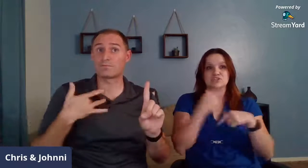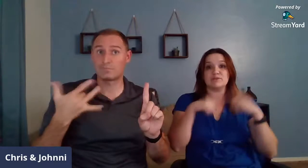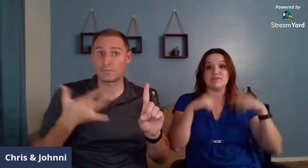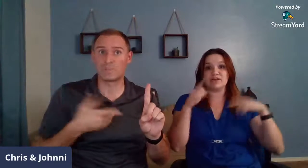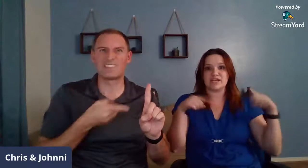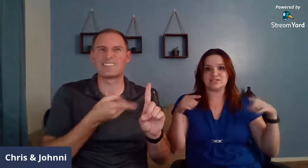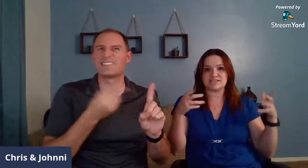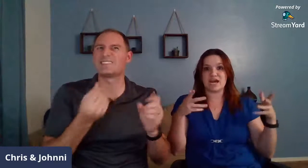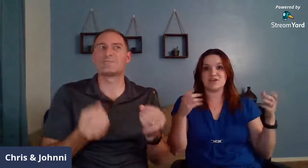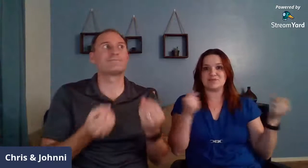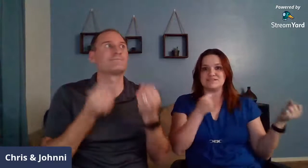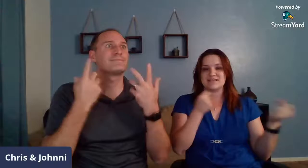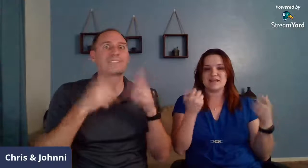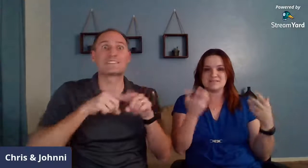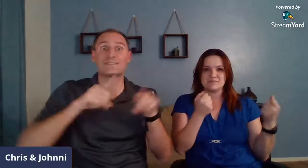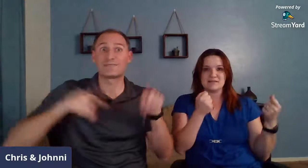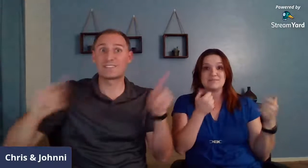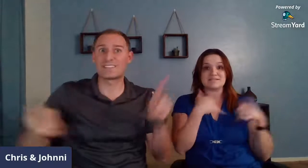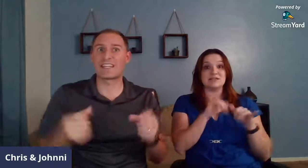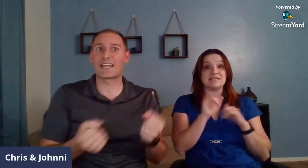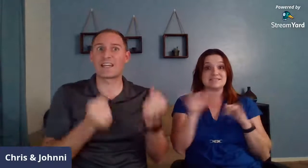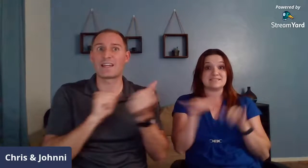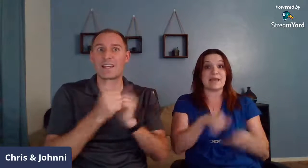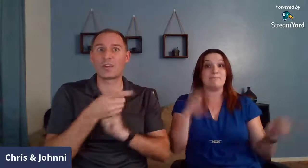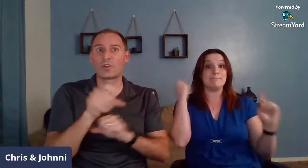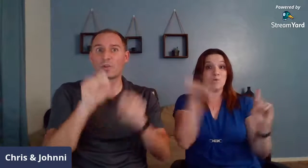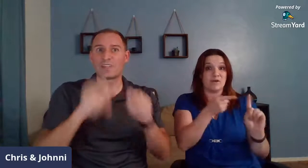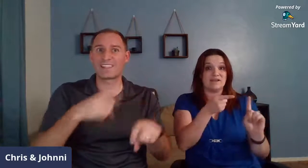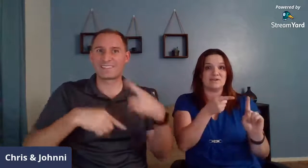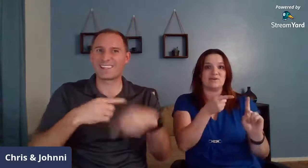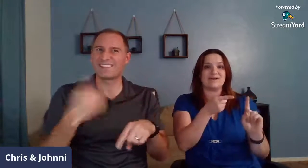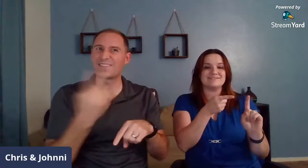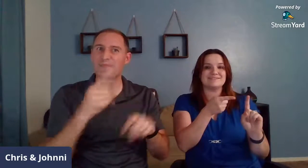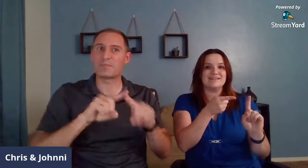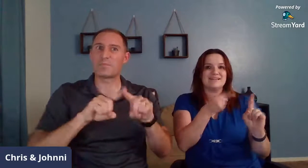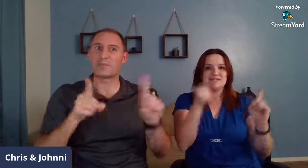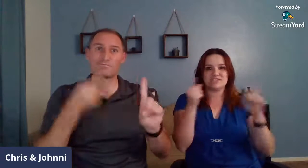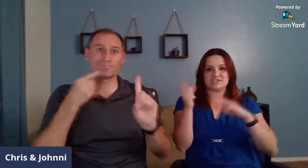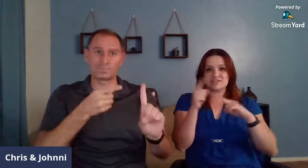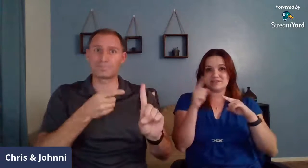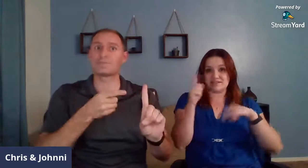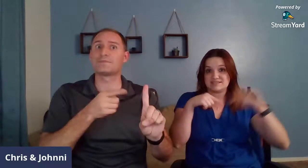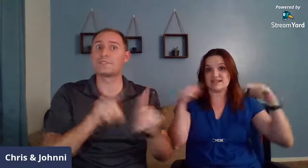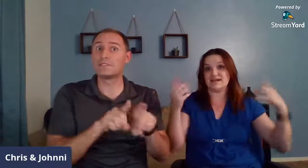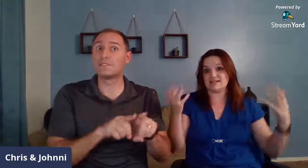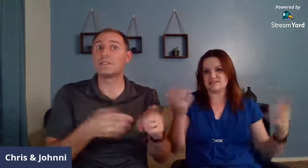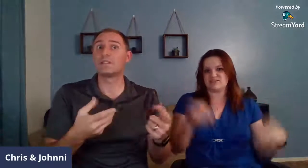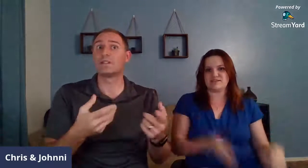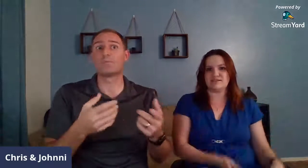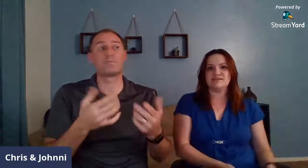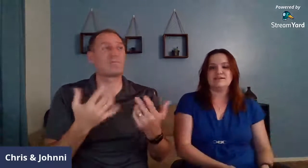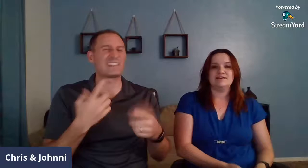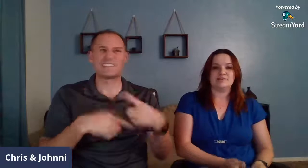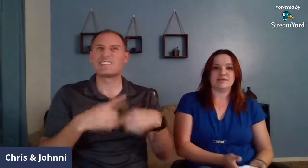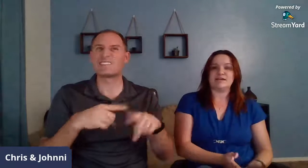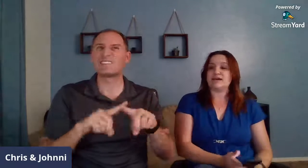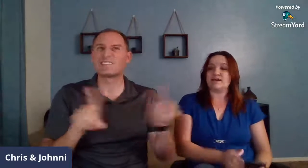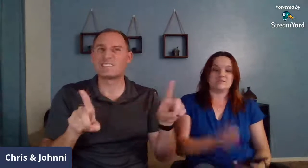so many variations to how you can sign something, but still get the same point across. It's just it's signed differently. But yeah, that